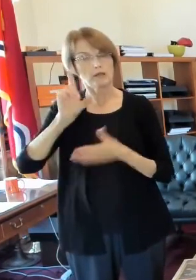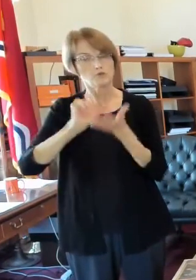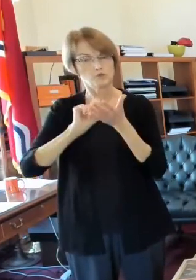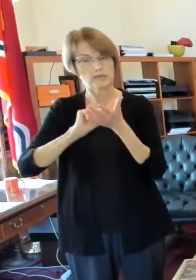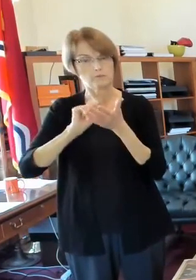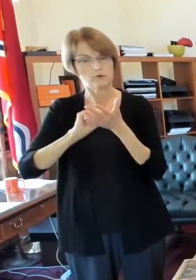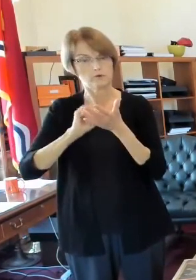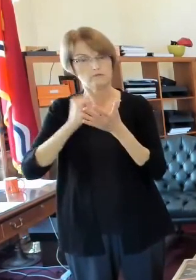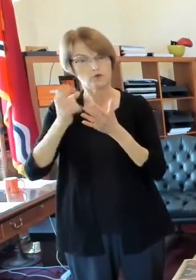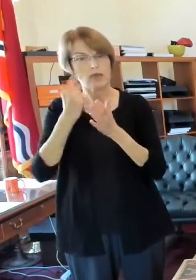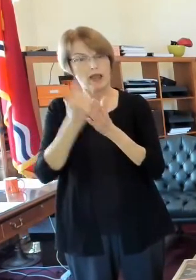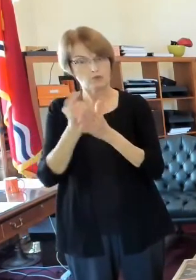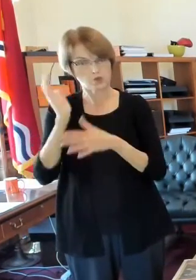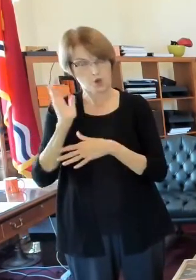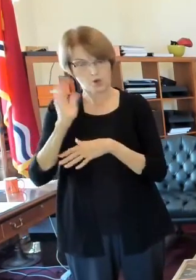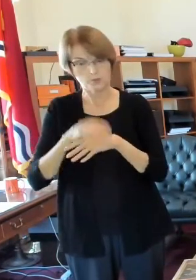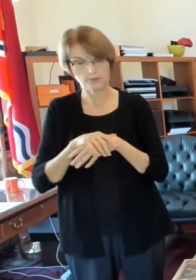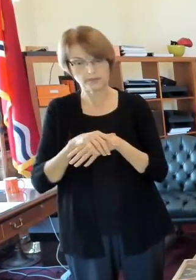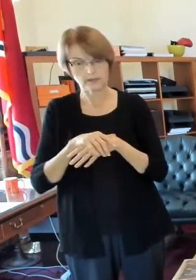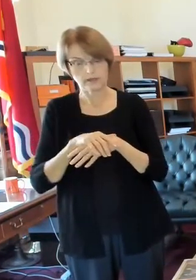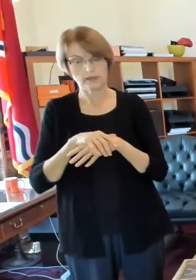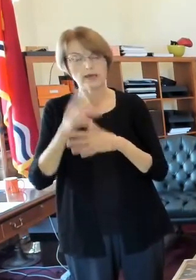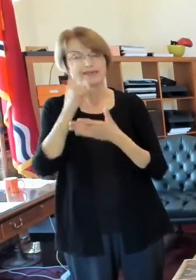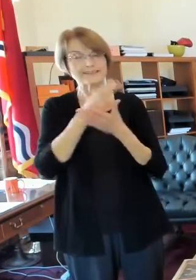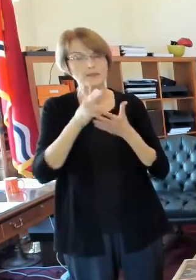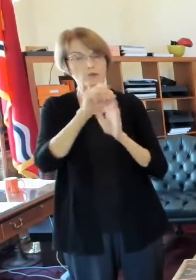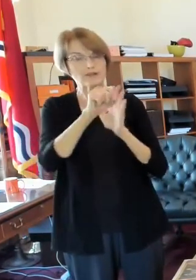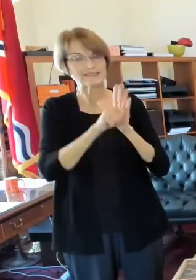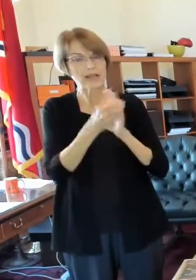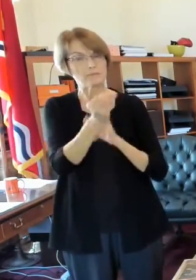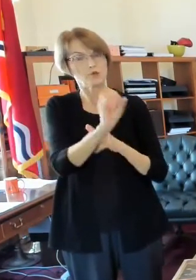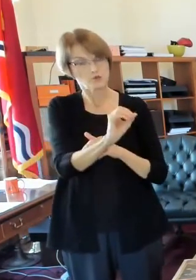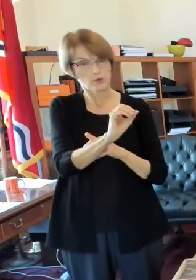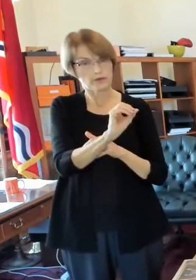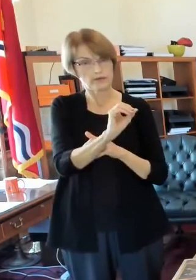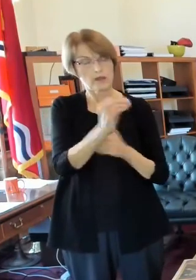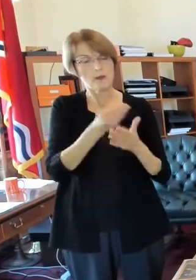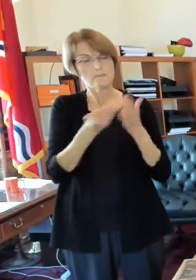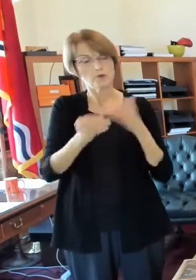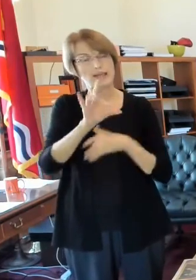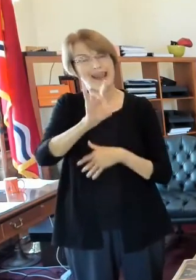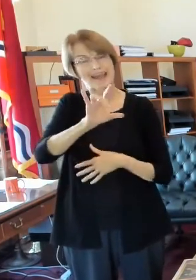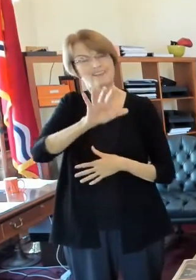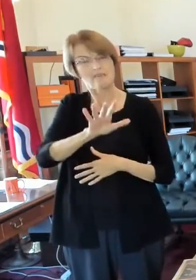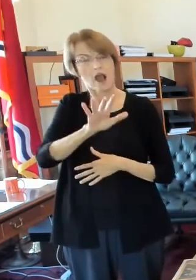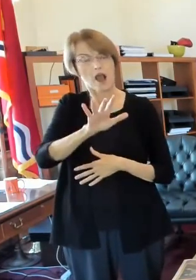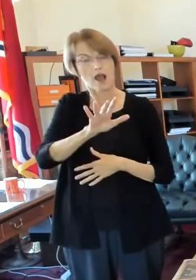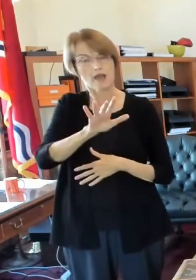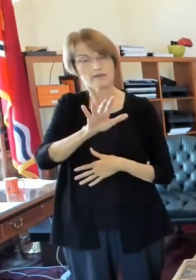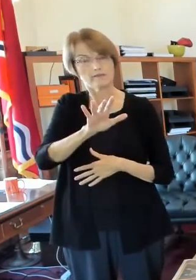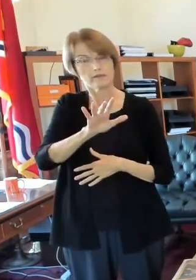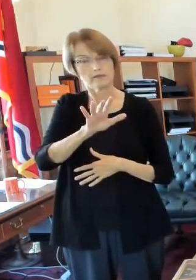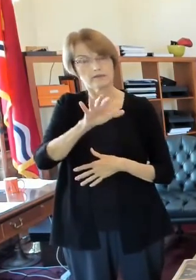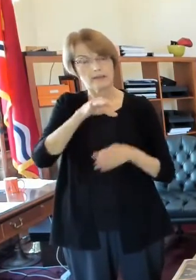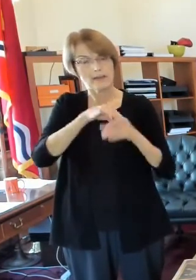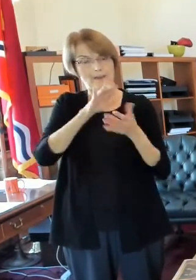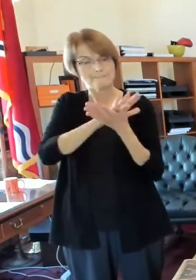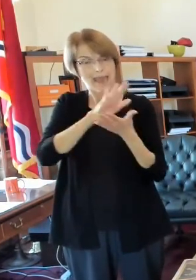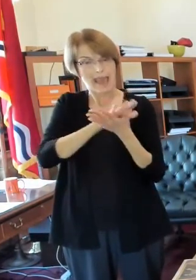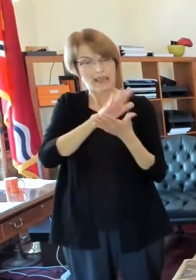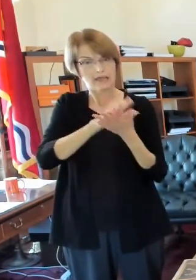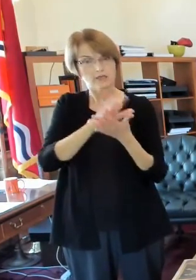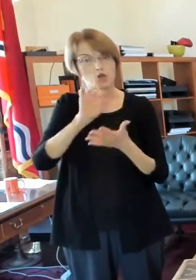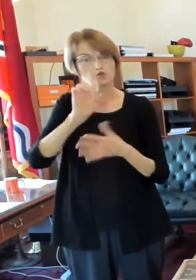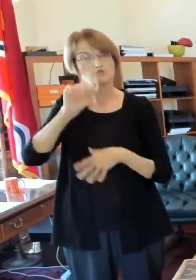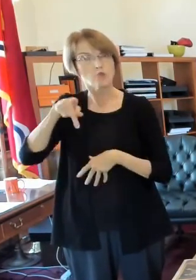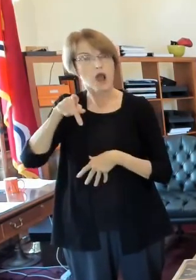hours ago that the Secretary of State had purchased 85 ballot drop boxes. Now,